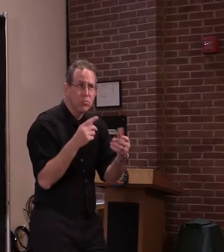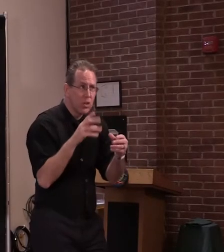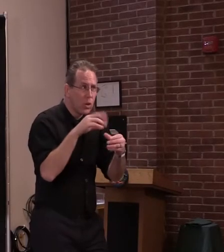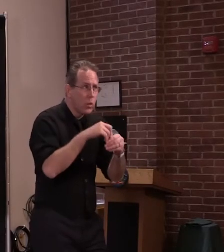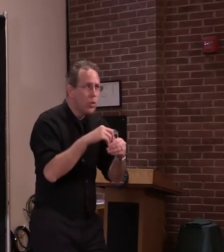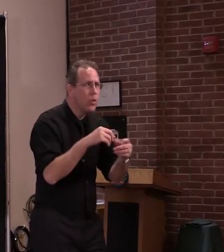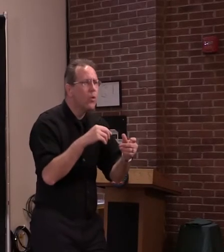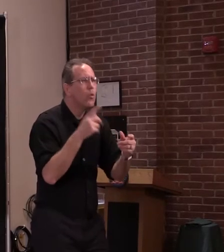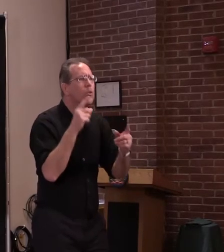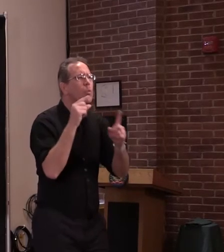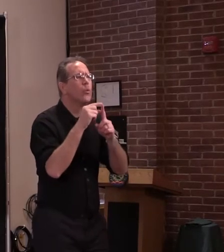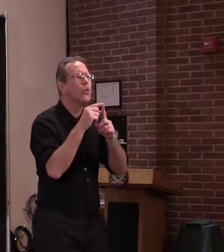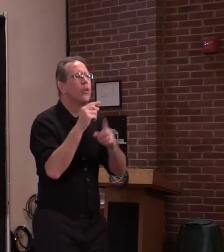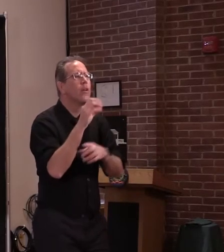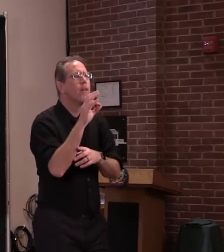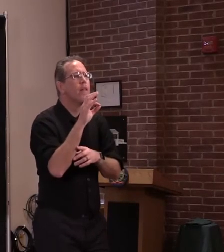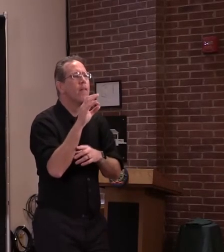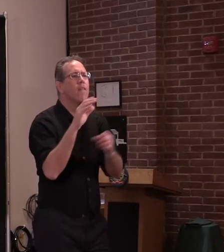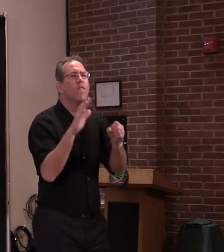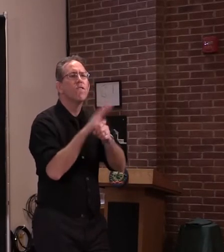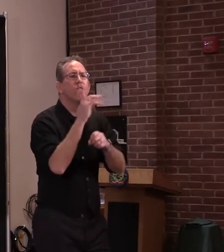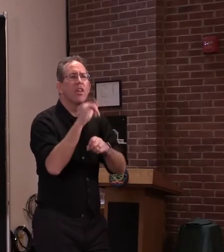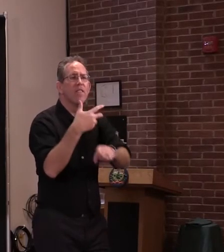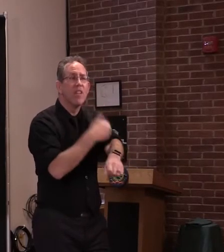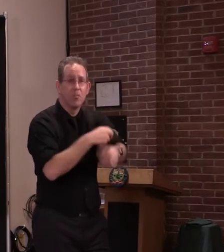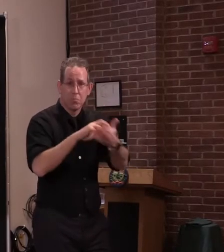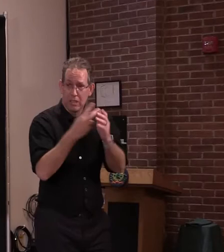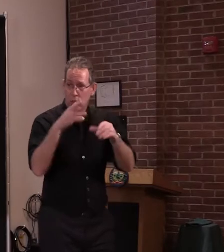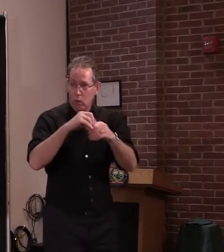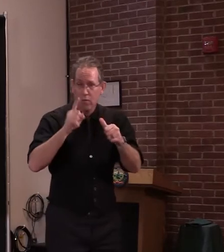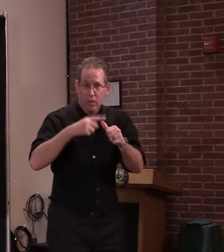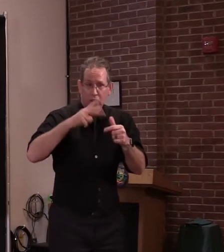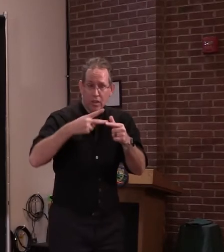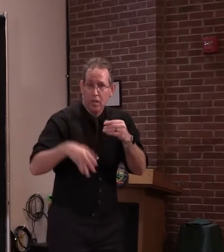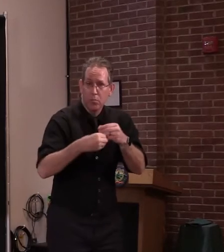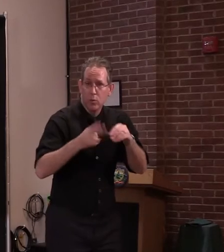either Dr. Gelso or Dr. Levine to talk about this further.